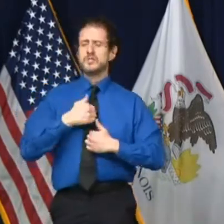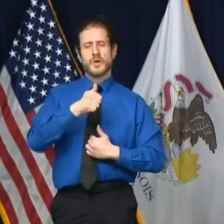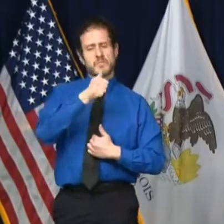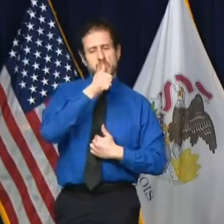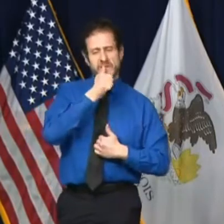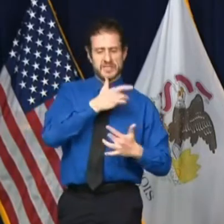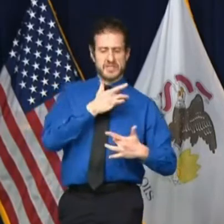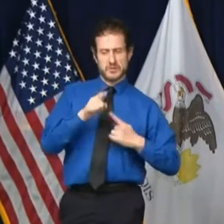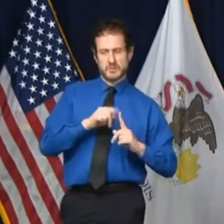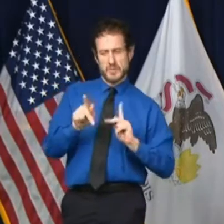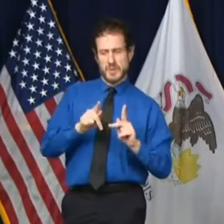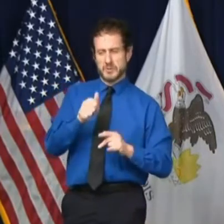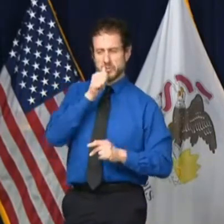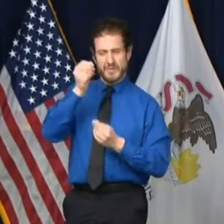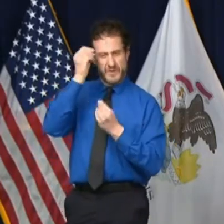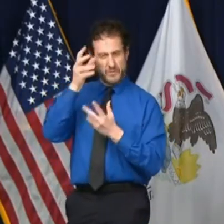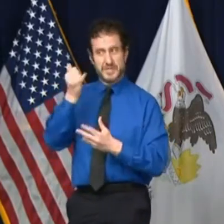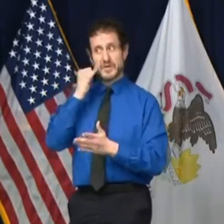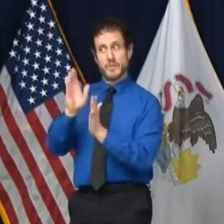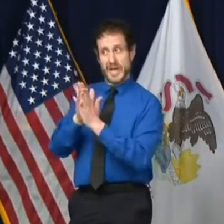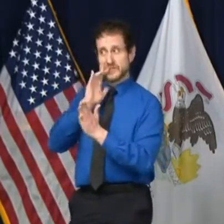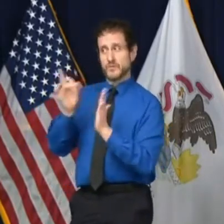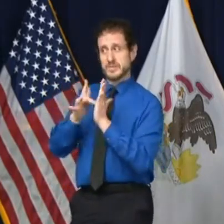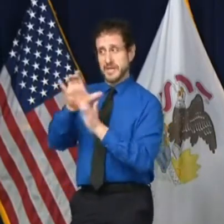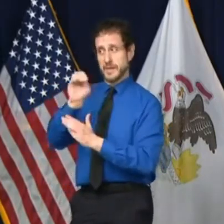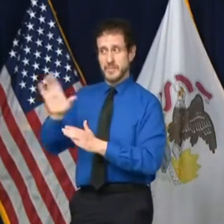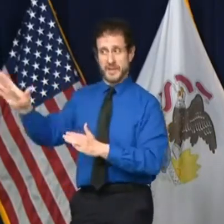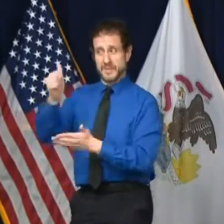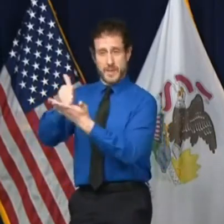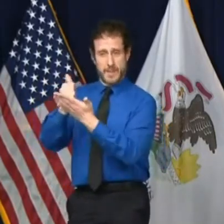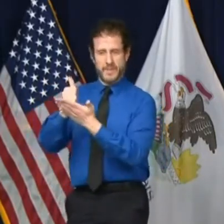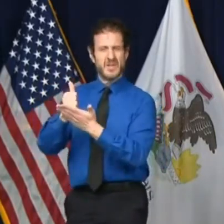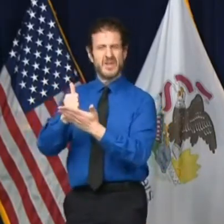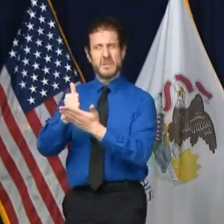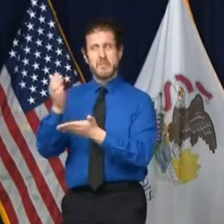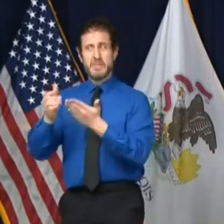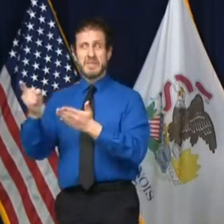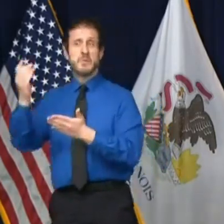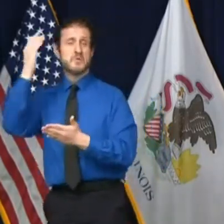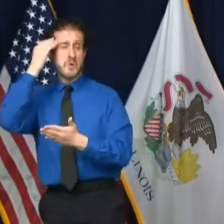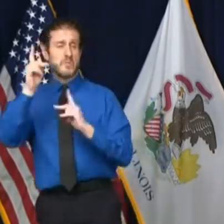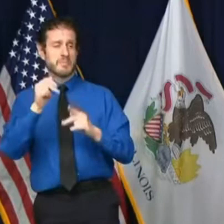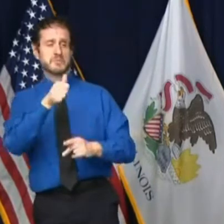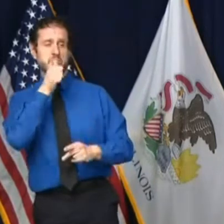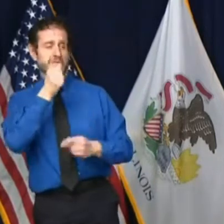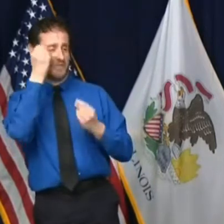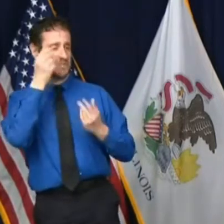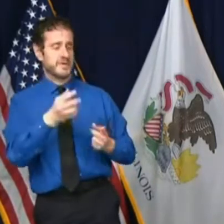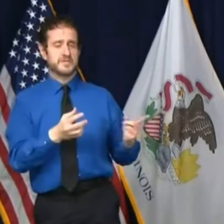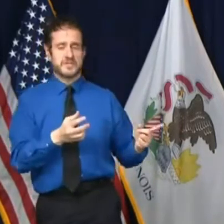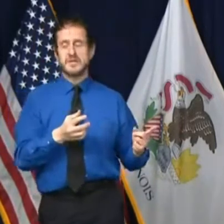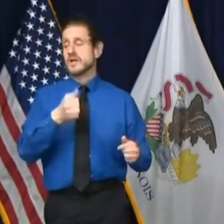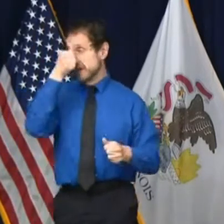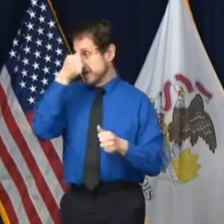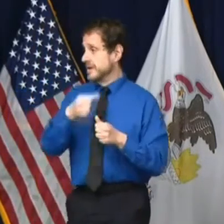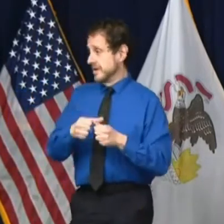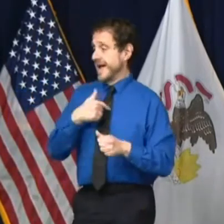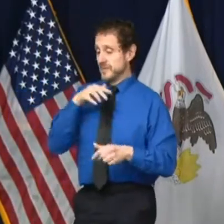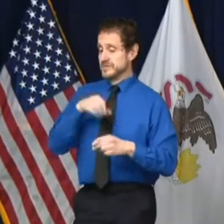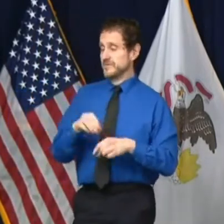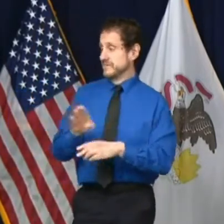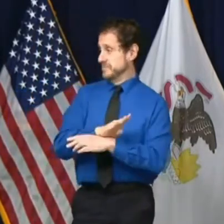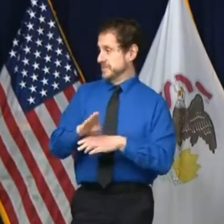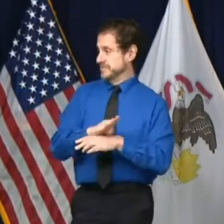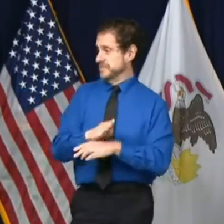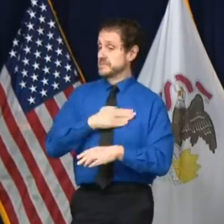enlisting their help? So I'm very much aware. I think some of you know when I was in business, I was in the technology business,